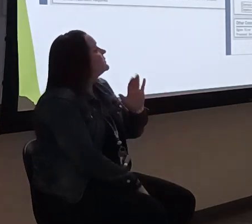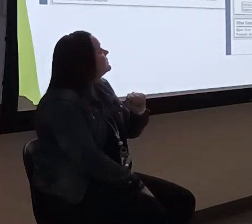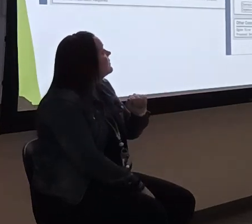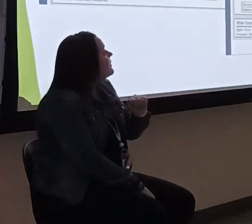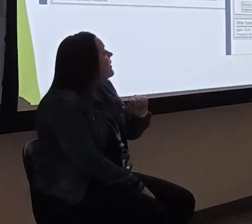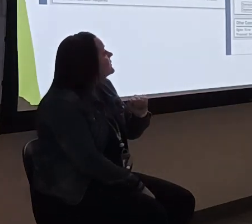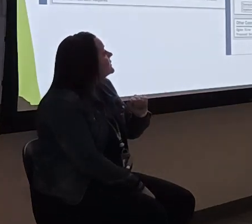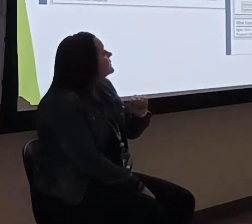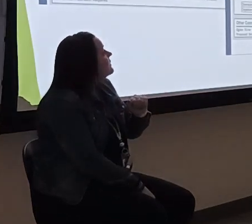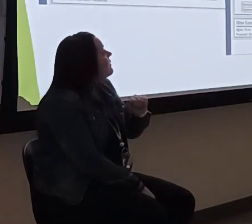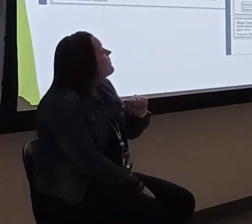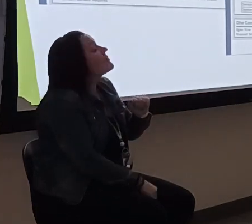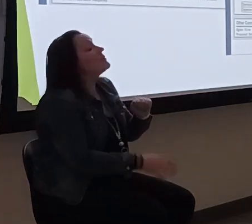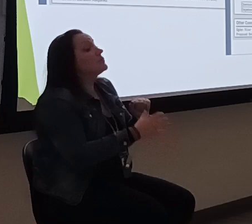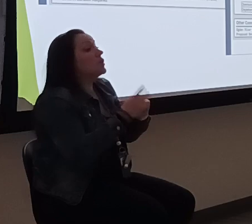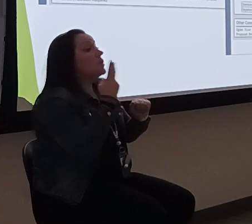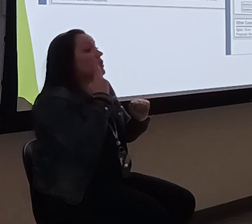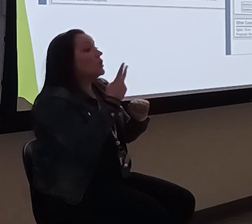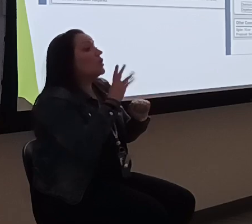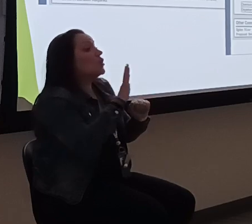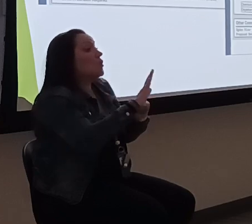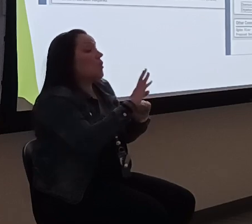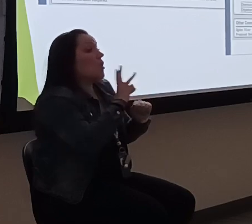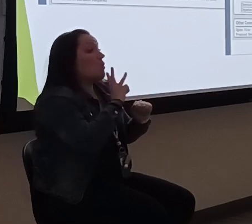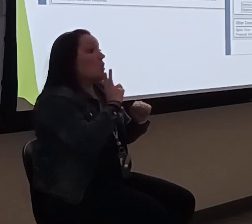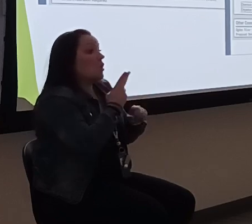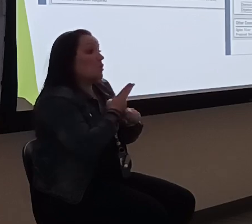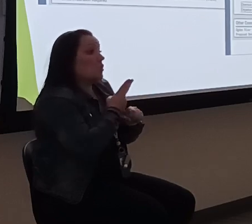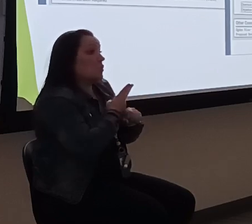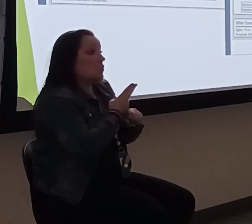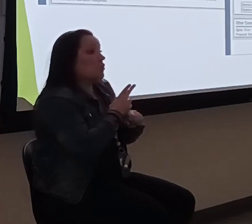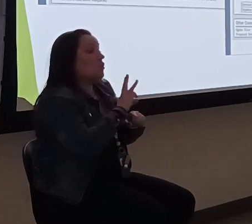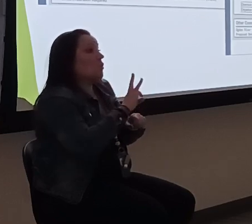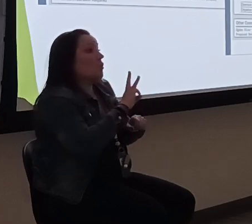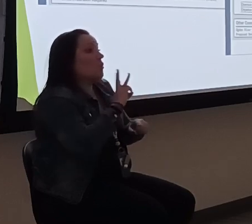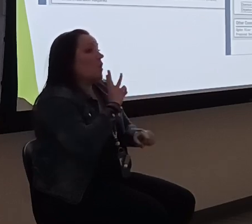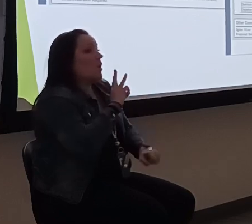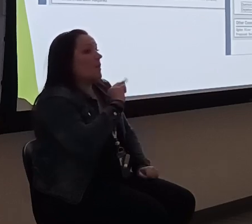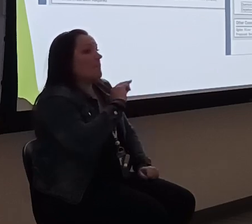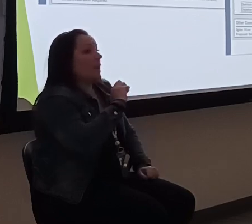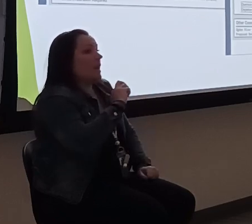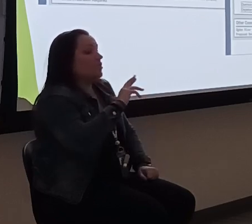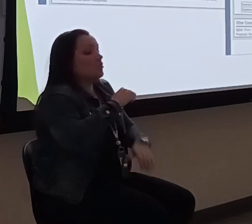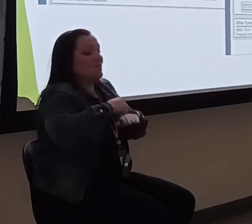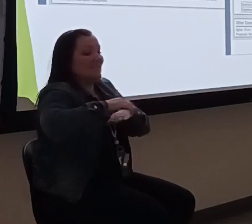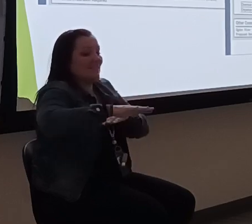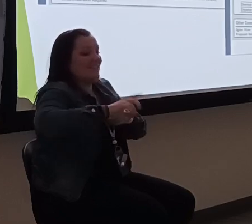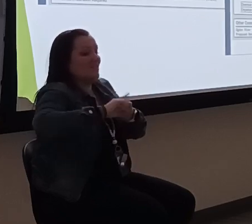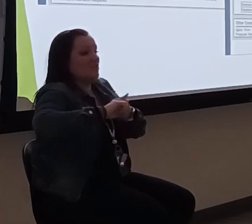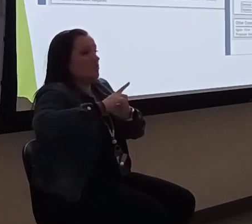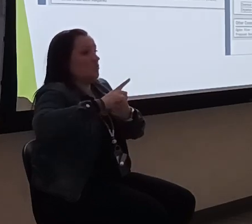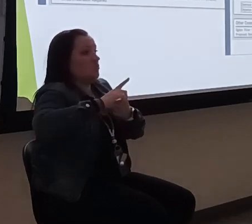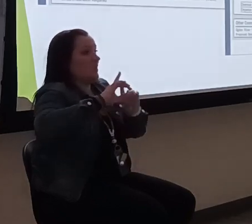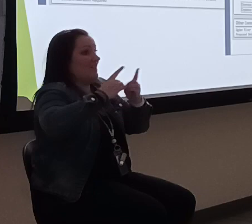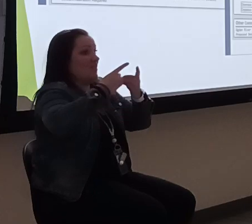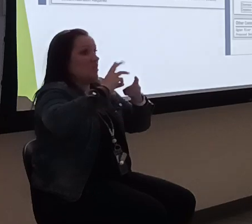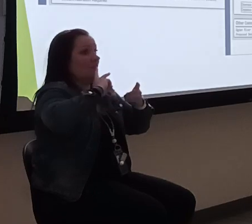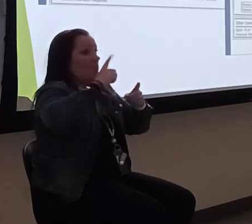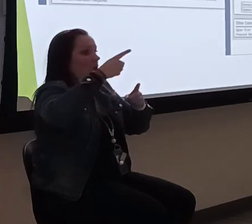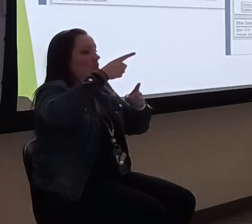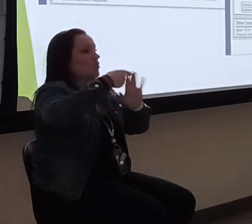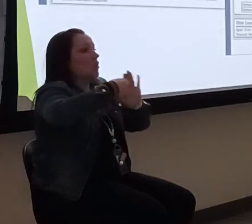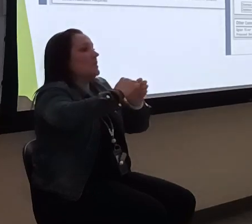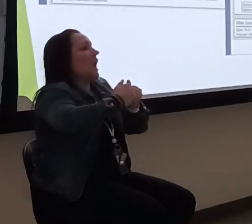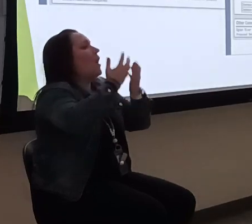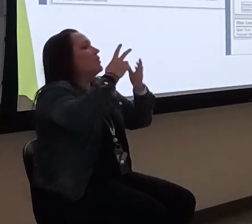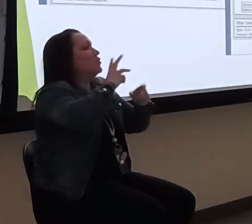If you wanted to look at your water use, your water master sends to the Division of Water how much water is being used. You